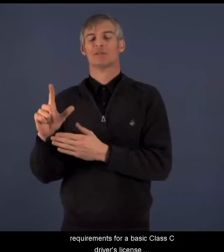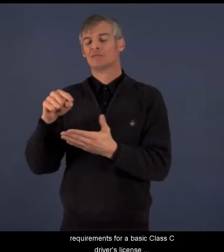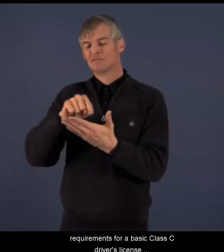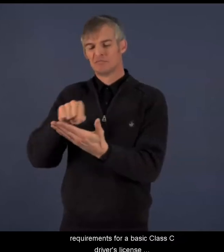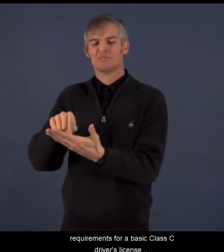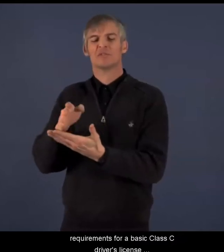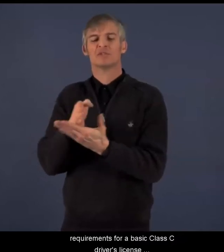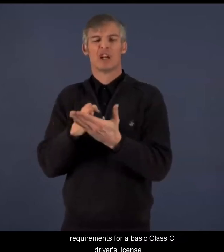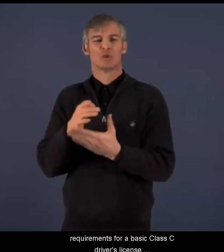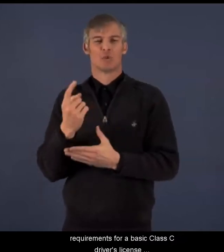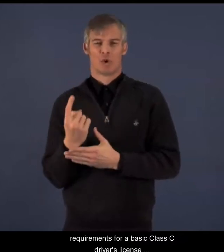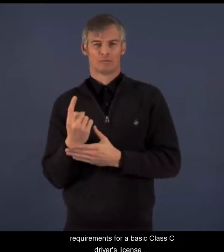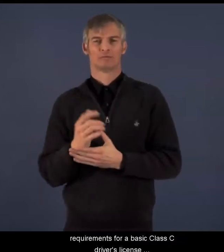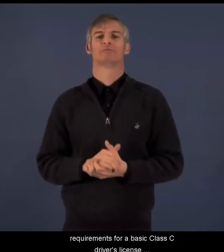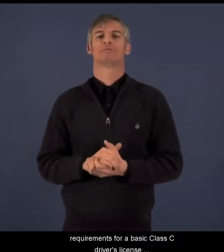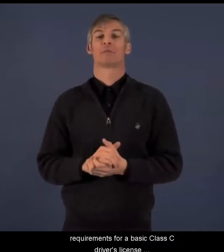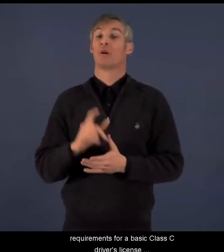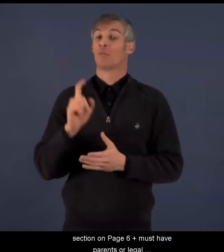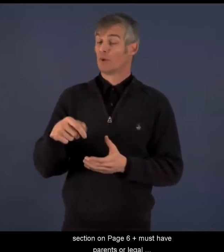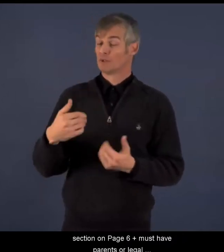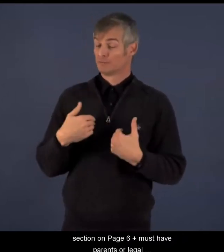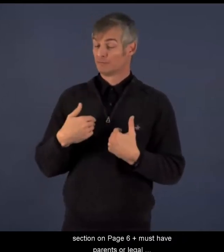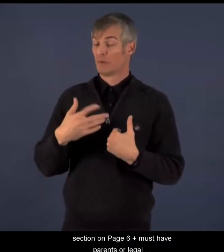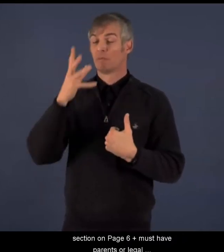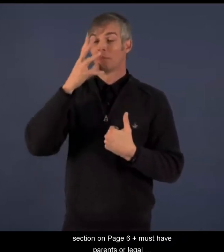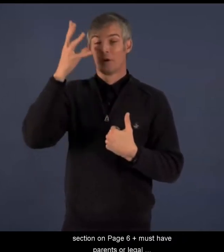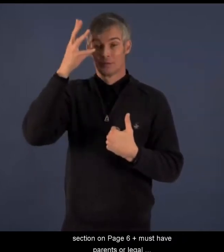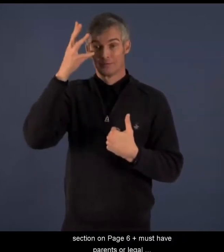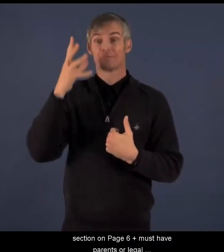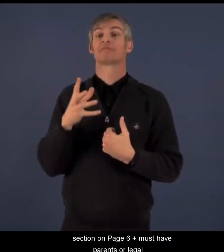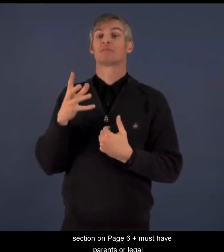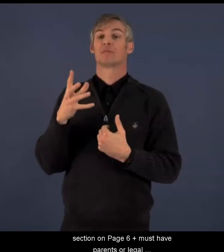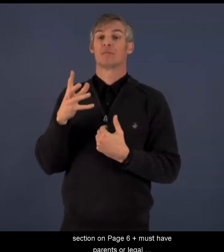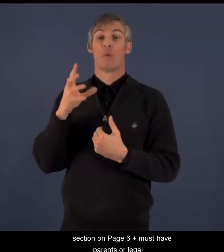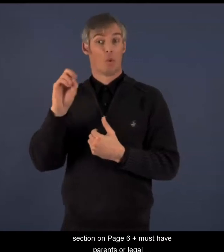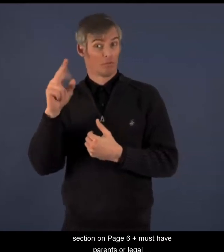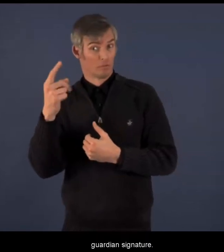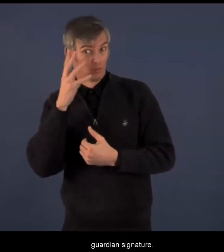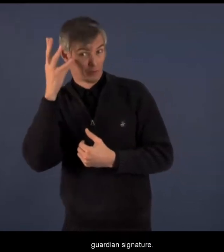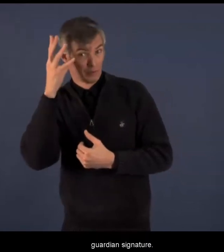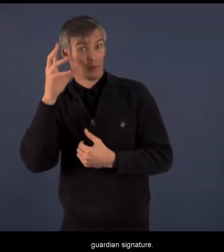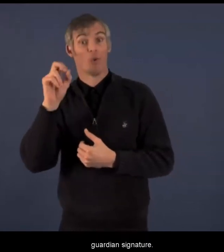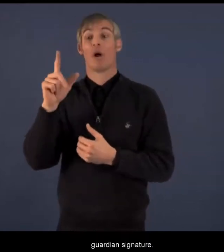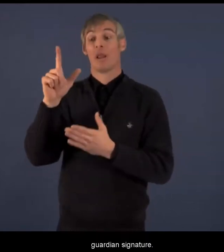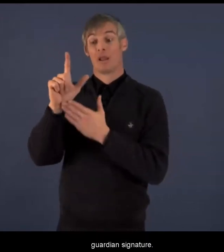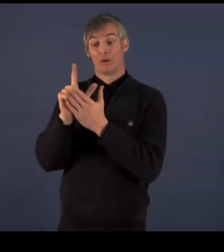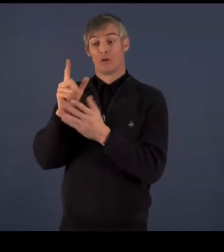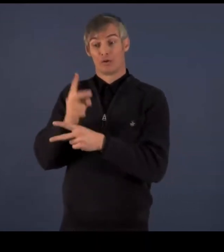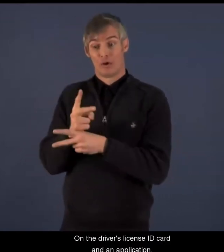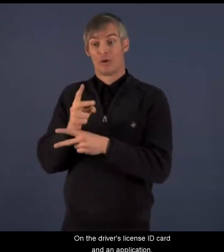Class C driver's license section on page 6, and must have parents or legal guardian's signature on the